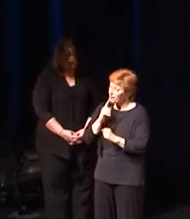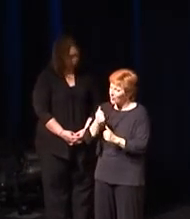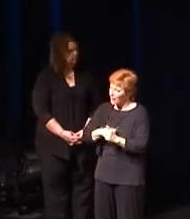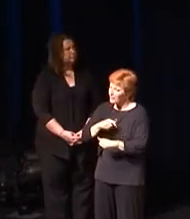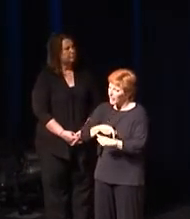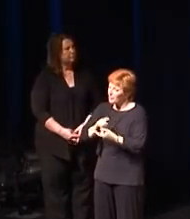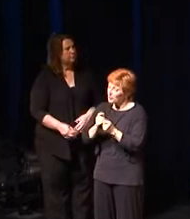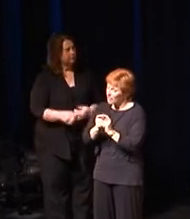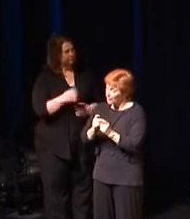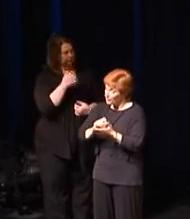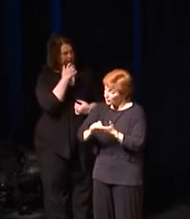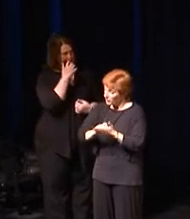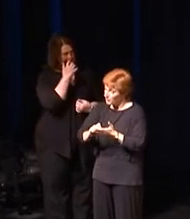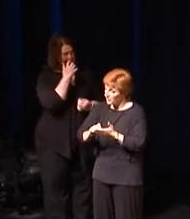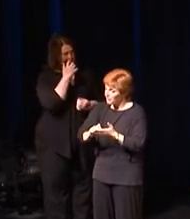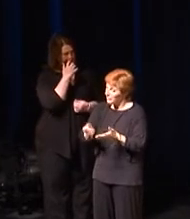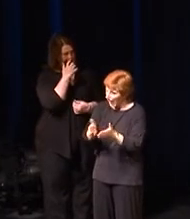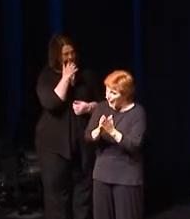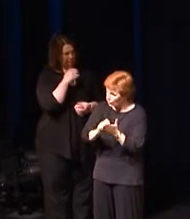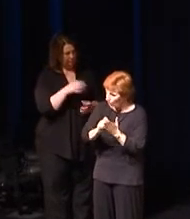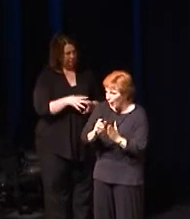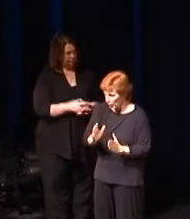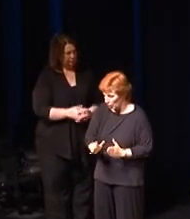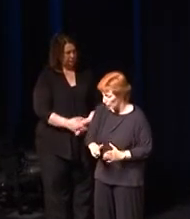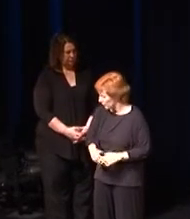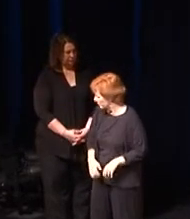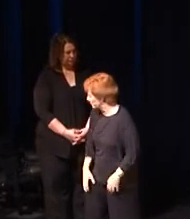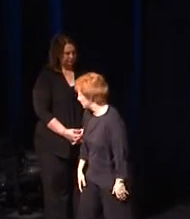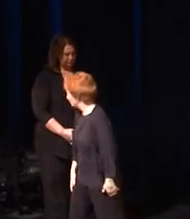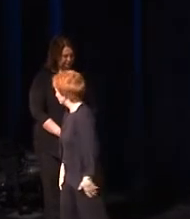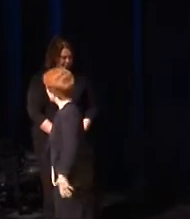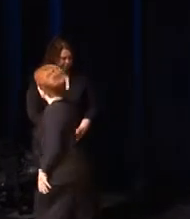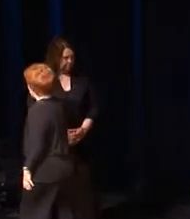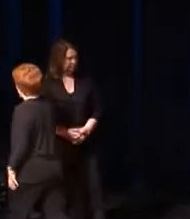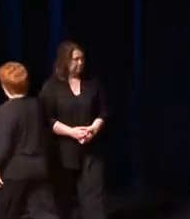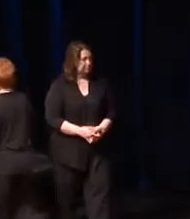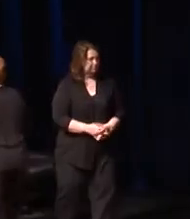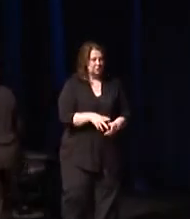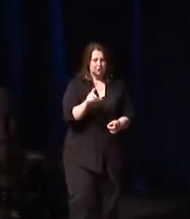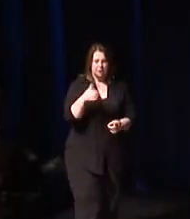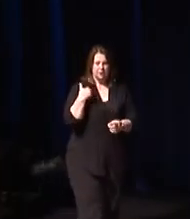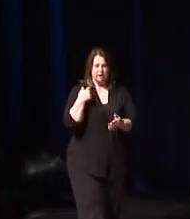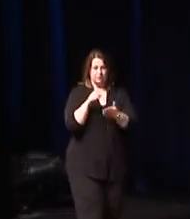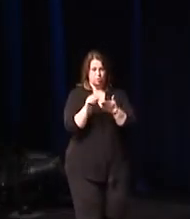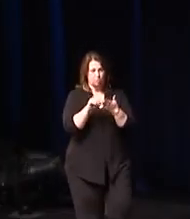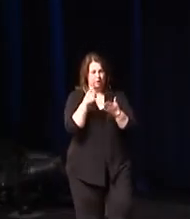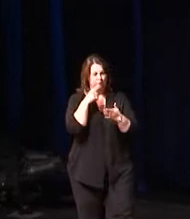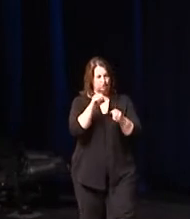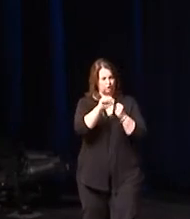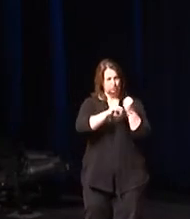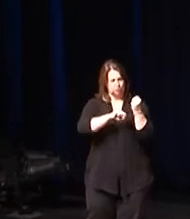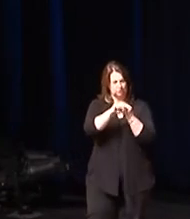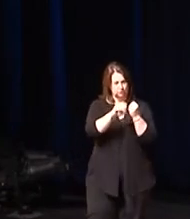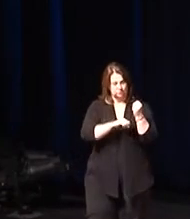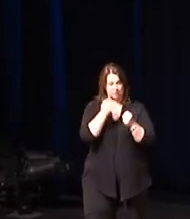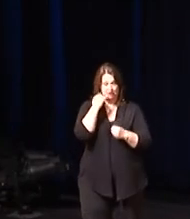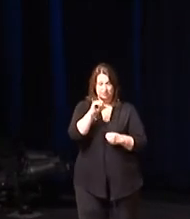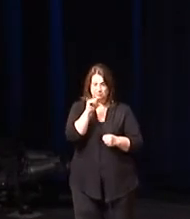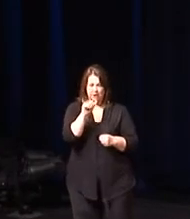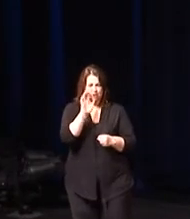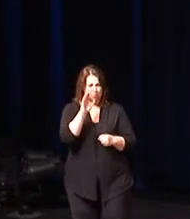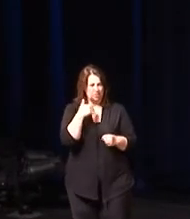every time he changed the script, he consulted with the writer, because you need to have the writer for the structure. Otherwise, you get something that's very,